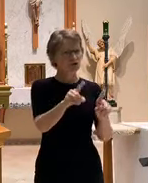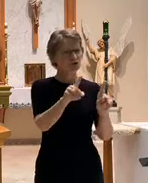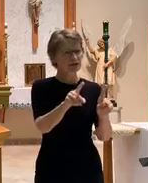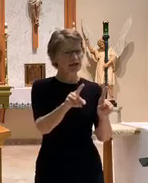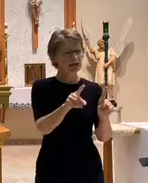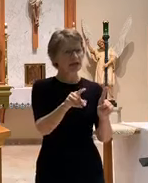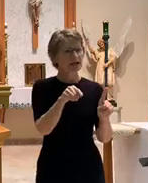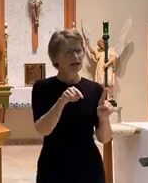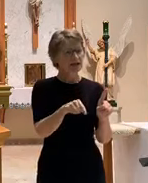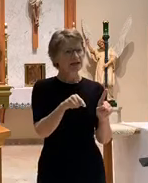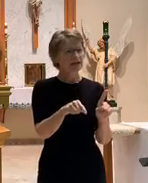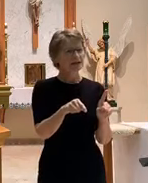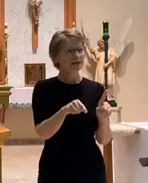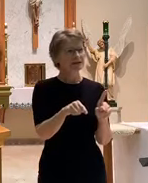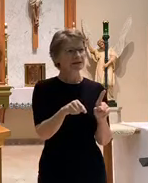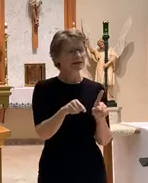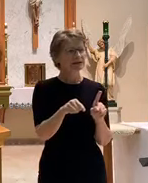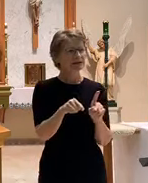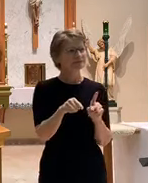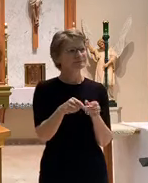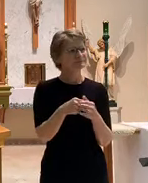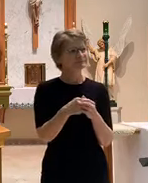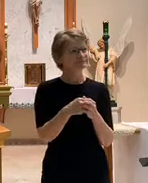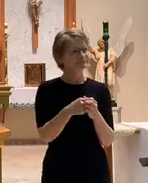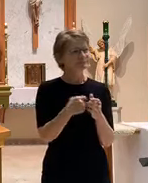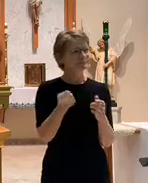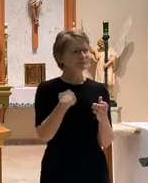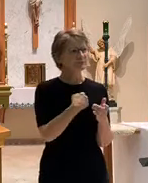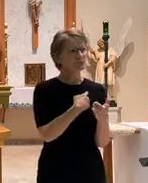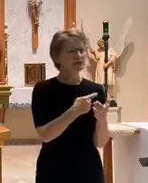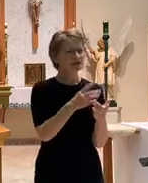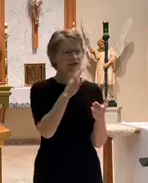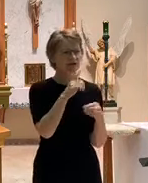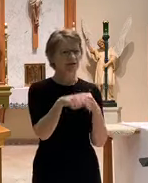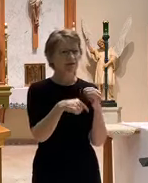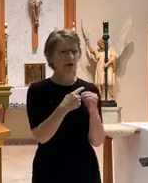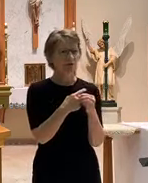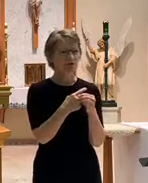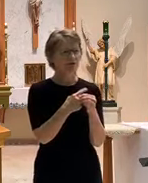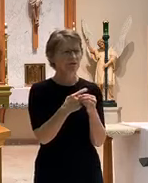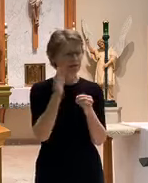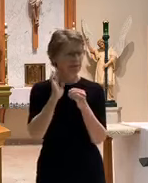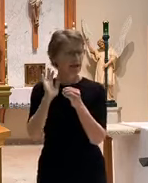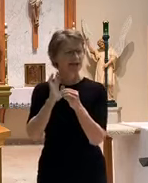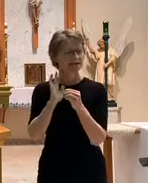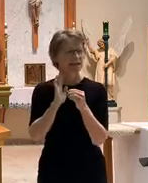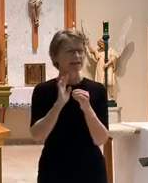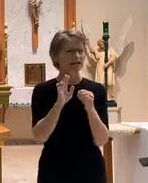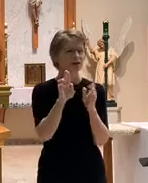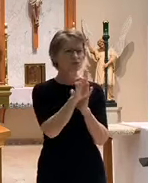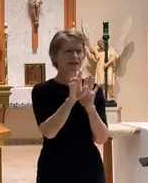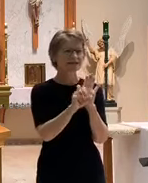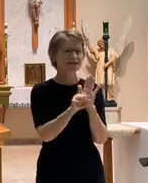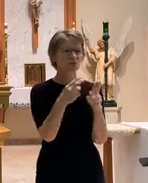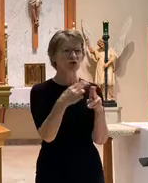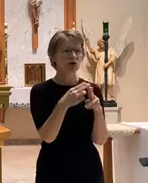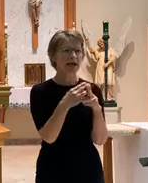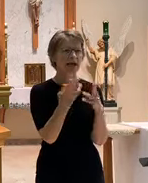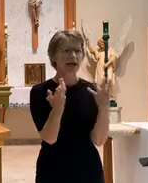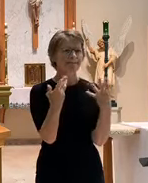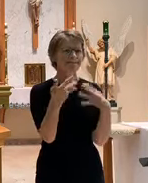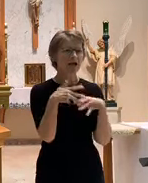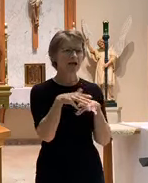It was, of course, at one time we talked about the United States as being a melting pot for all races,